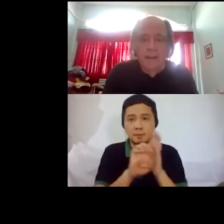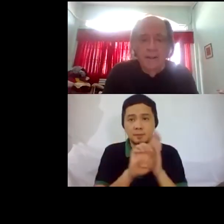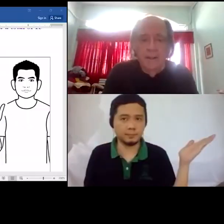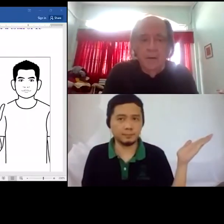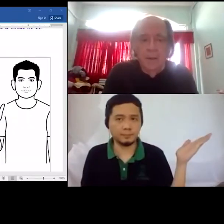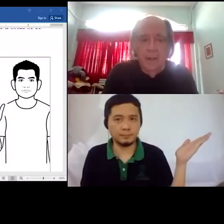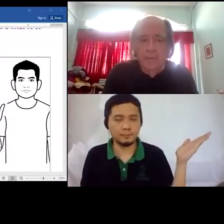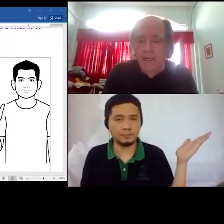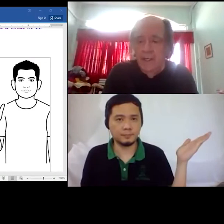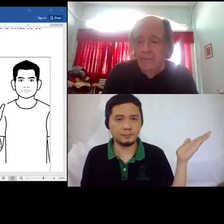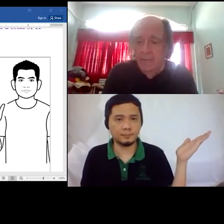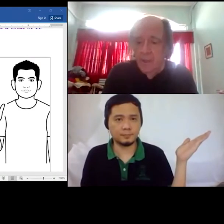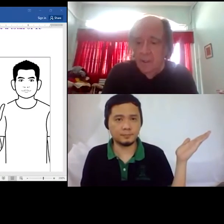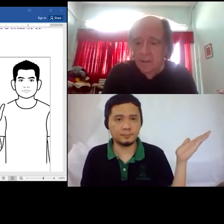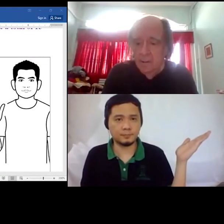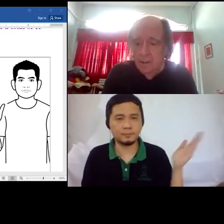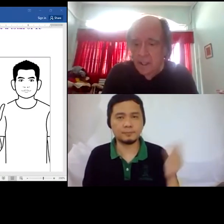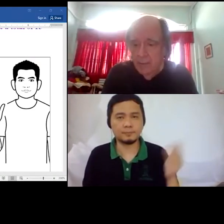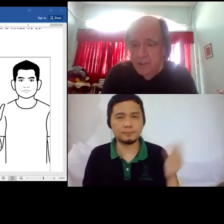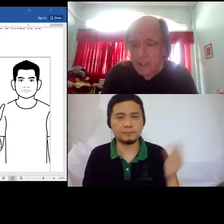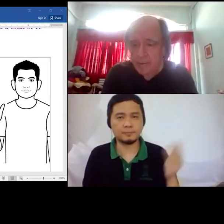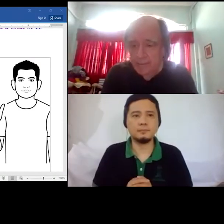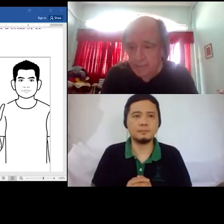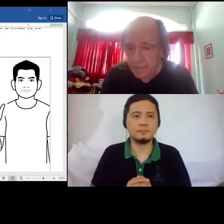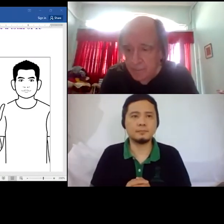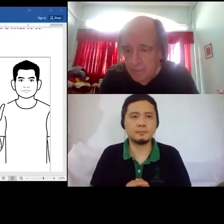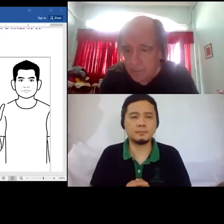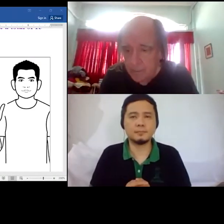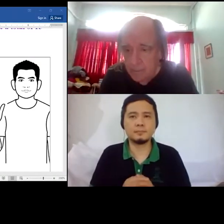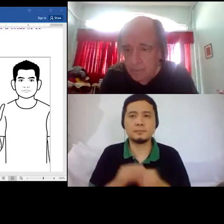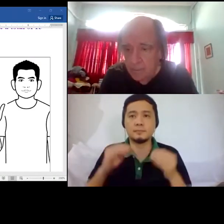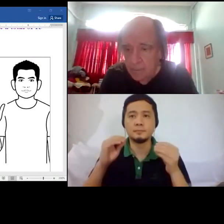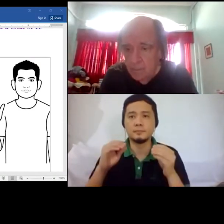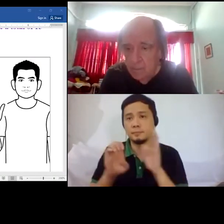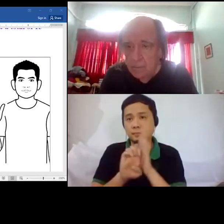All right, so again, we have example 7.